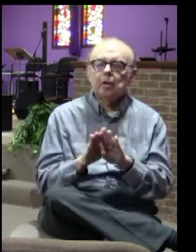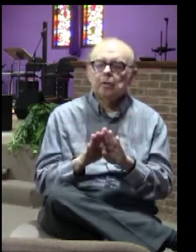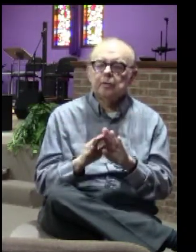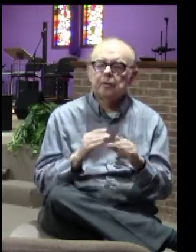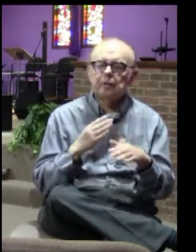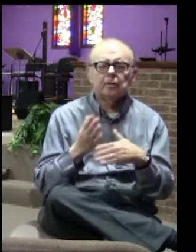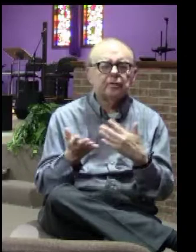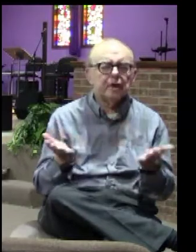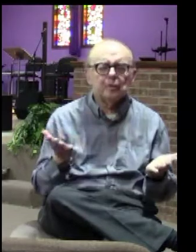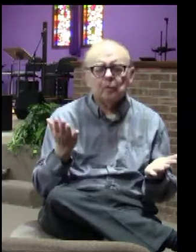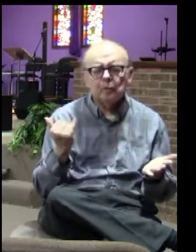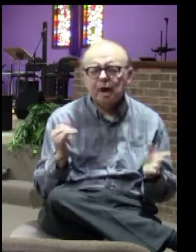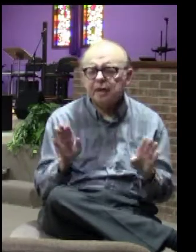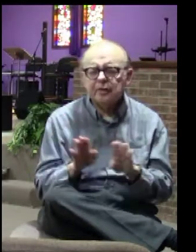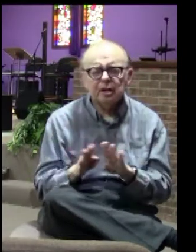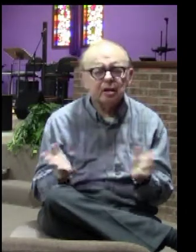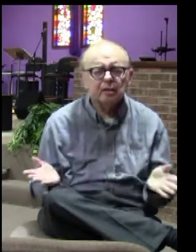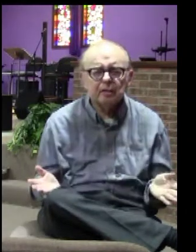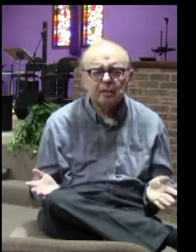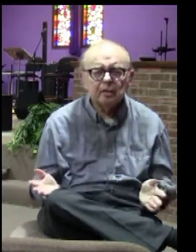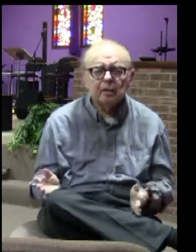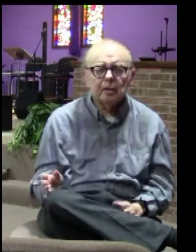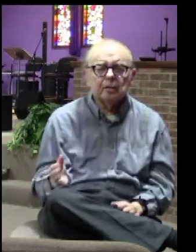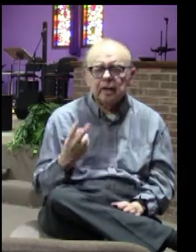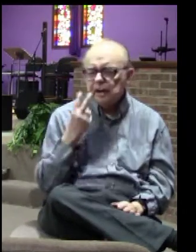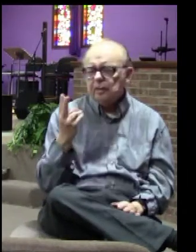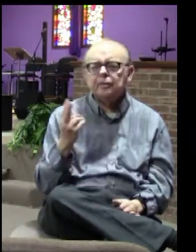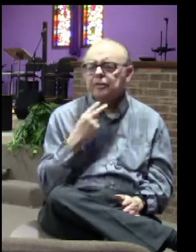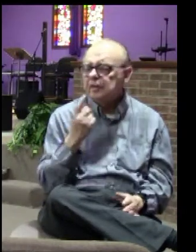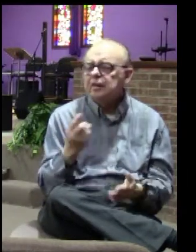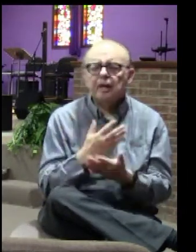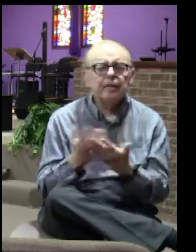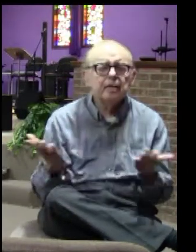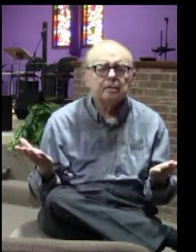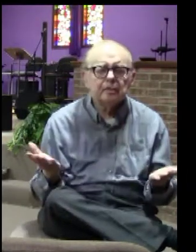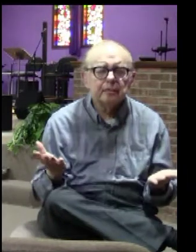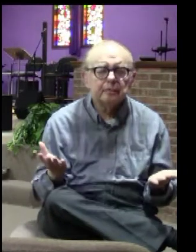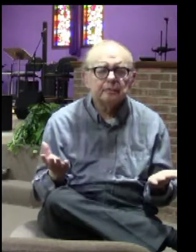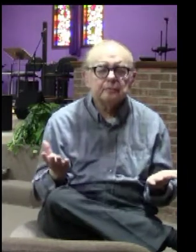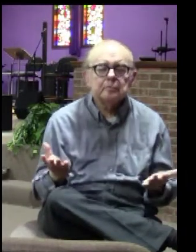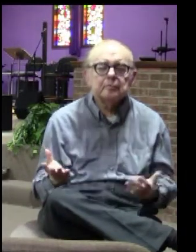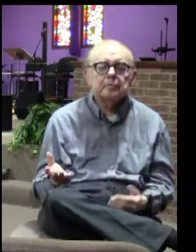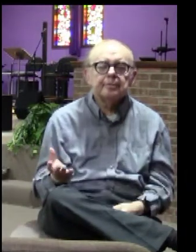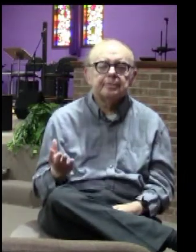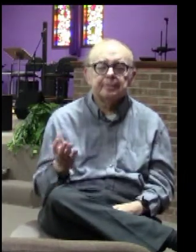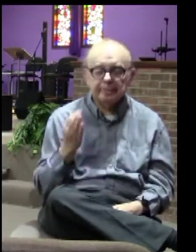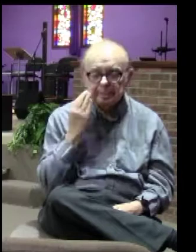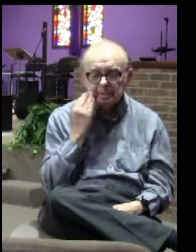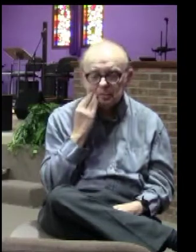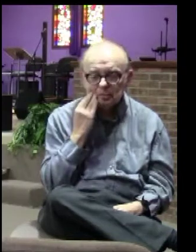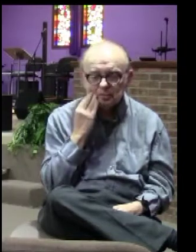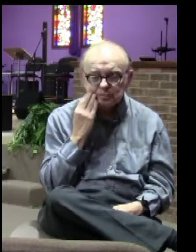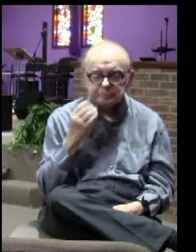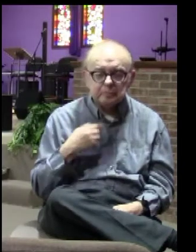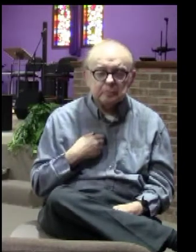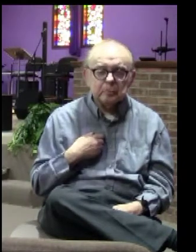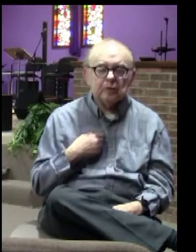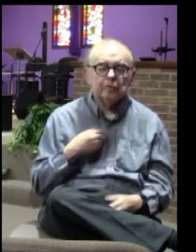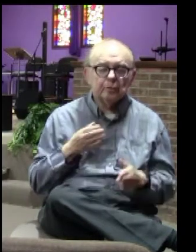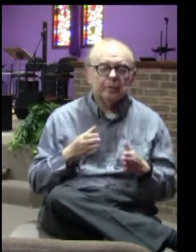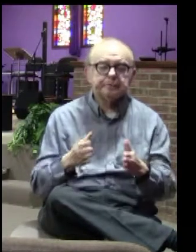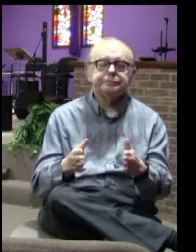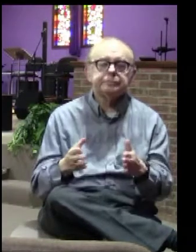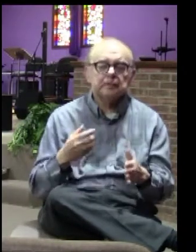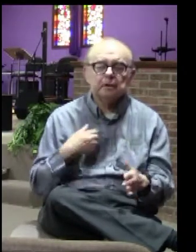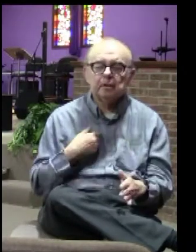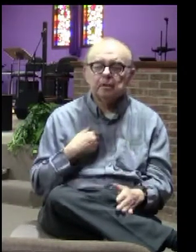road closed for? There's nothing. I don't see anything. And I know there's only like one driveway,